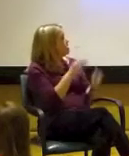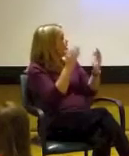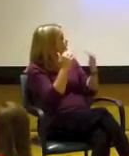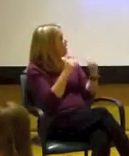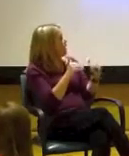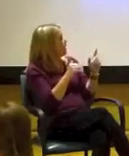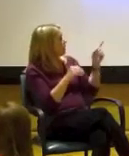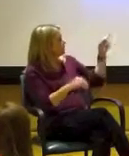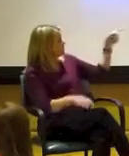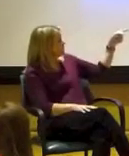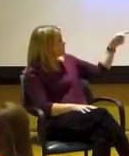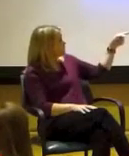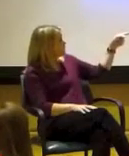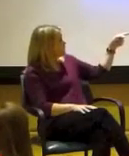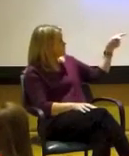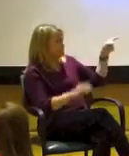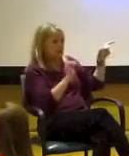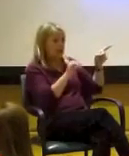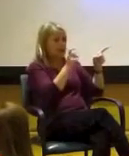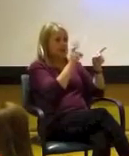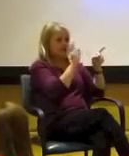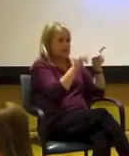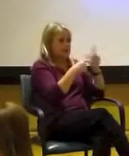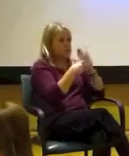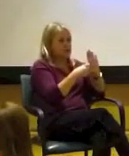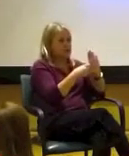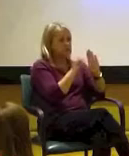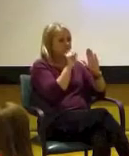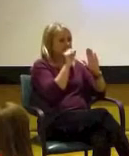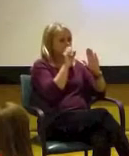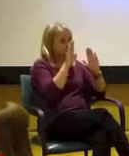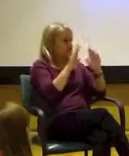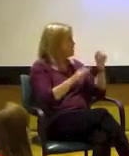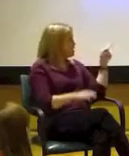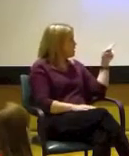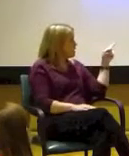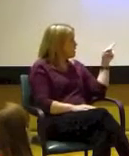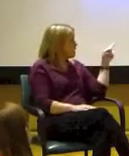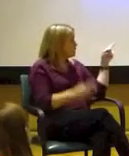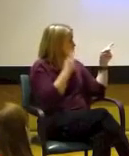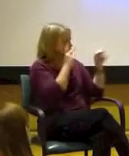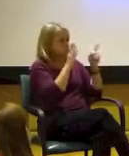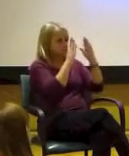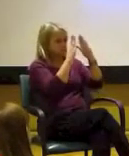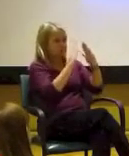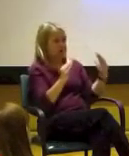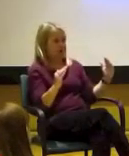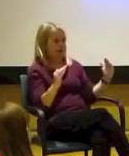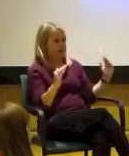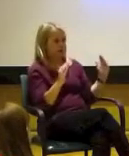This plain x-ray shows spina bifida. You can see the